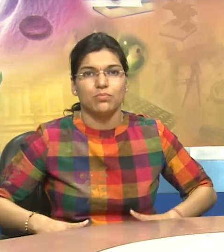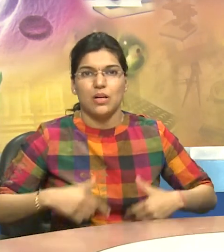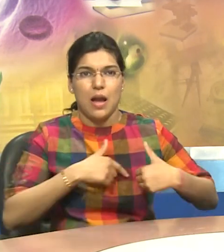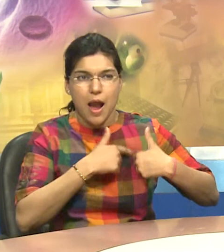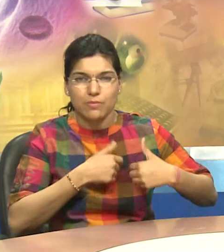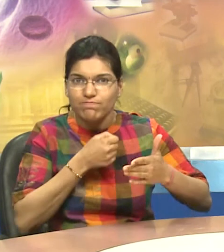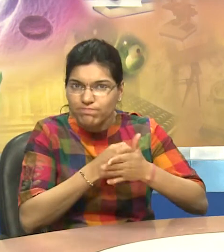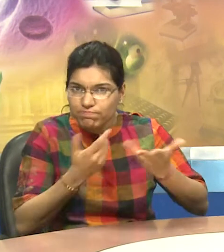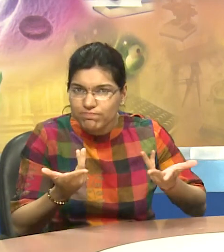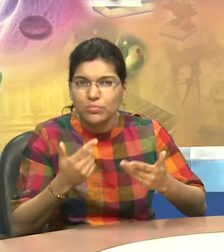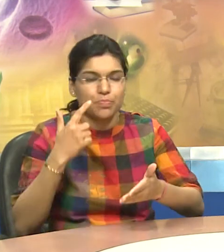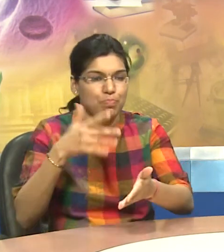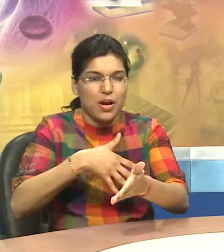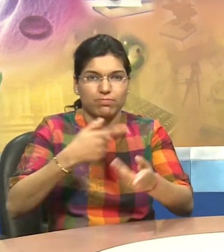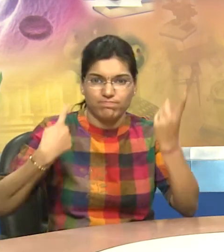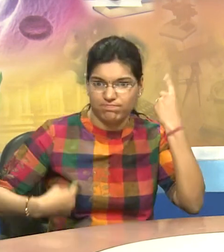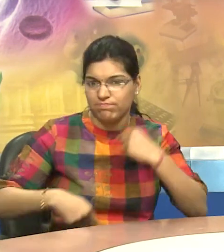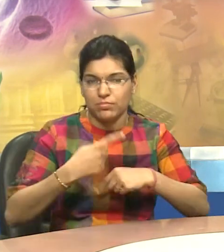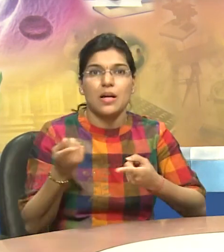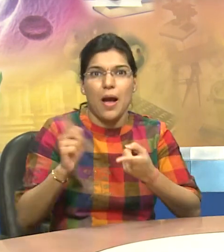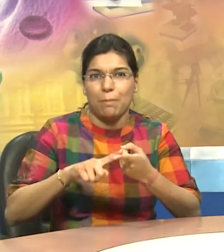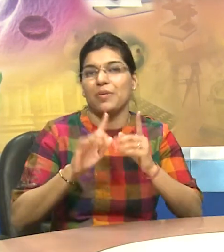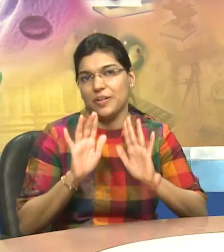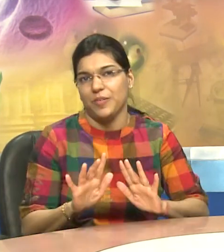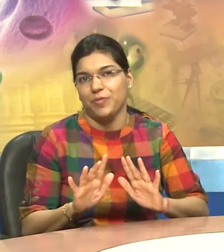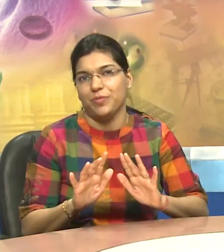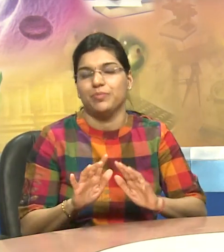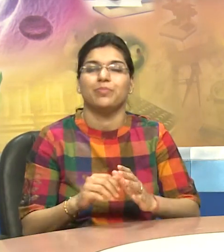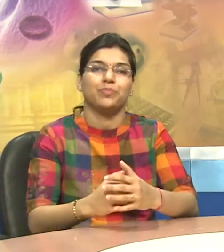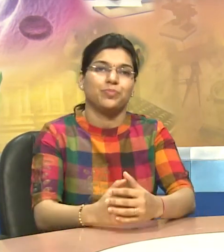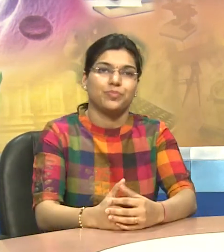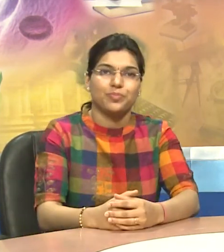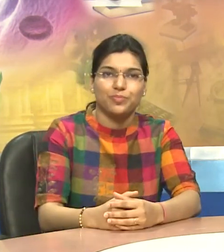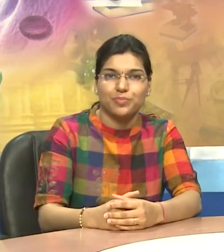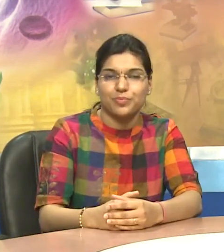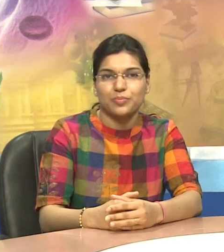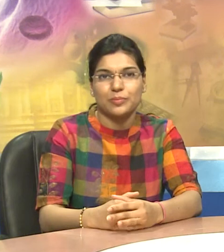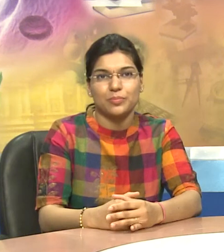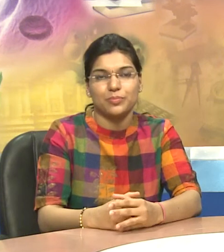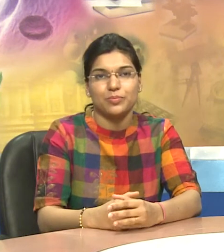Thirdly, it will cause heart problems and problems in blood